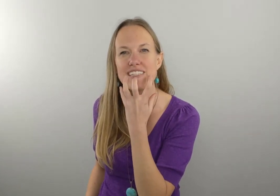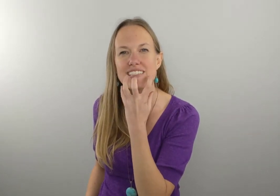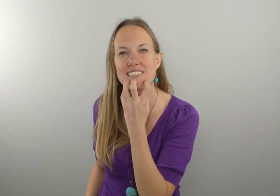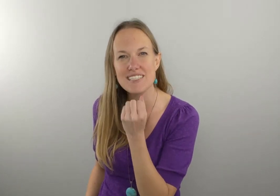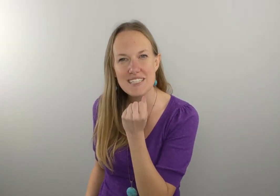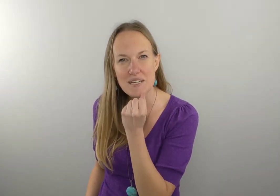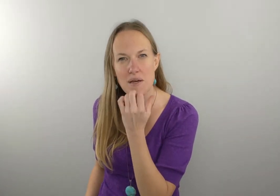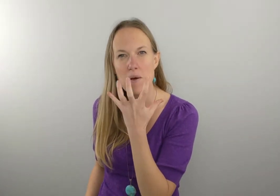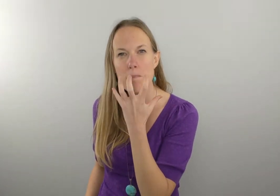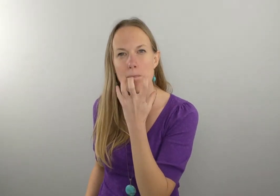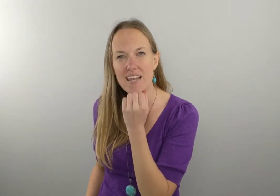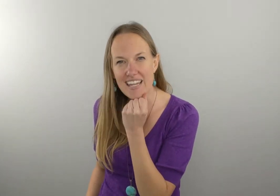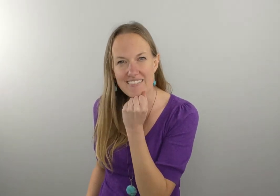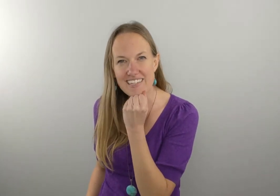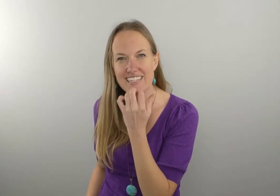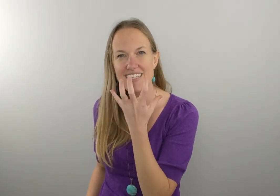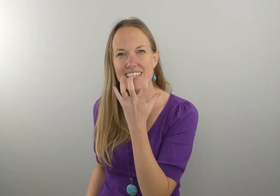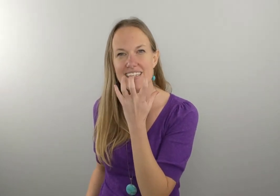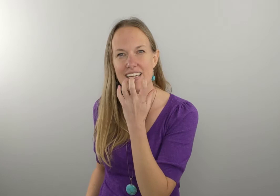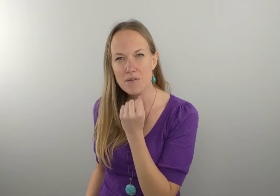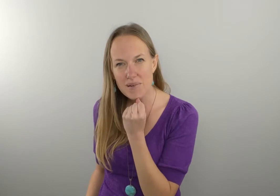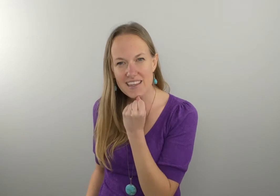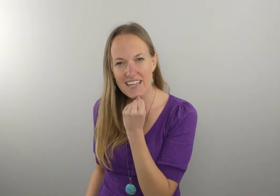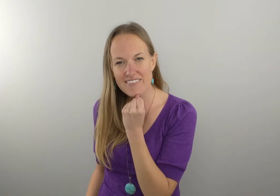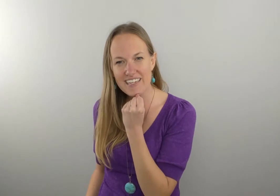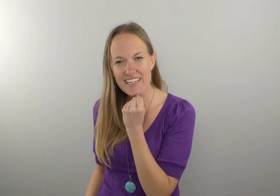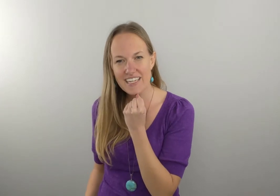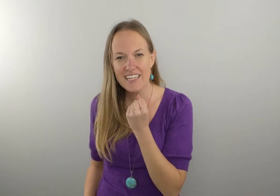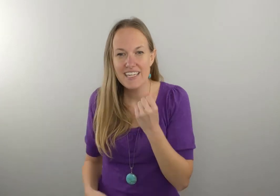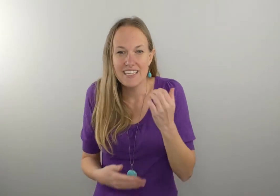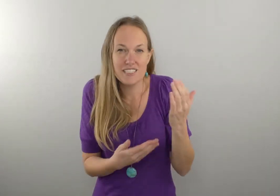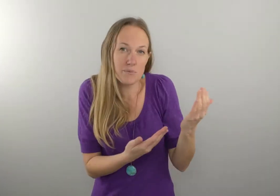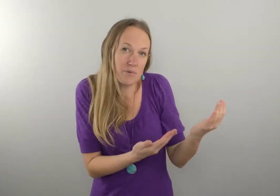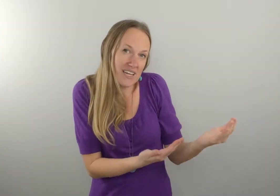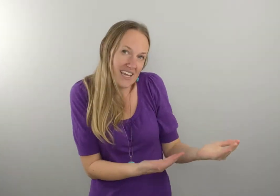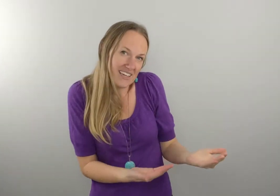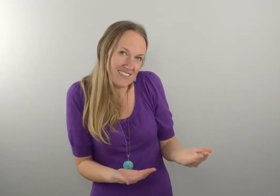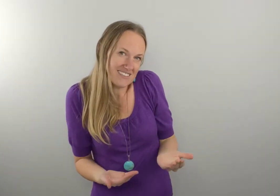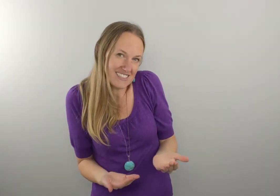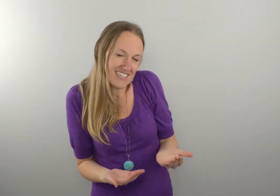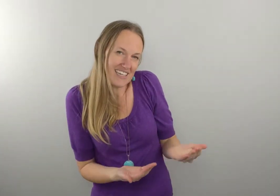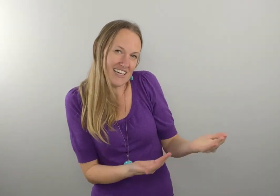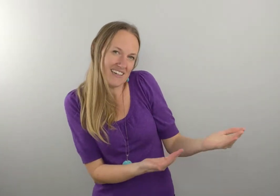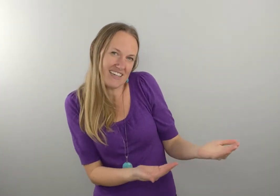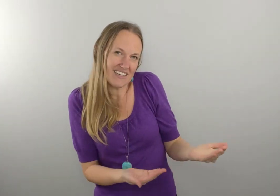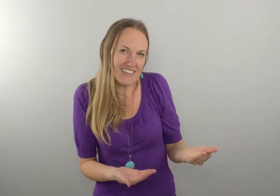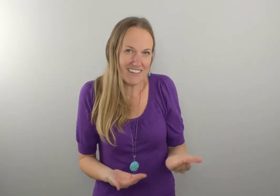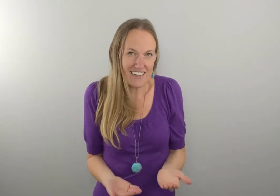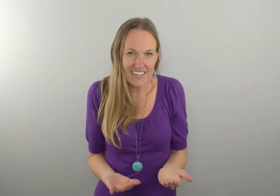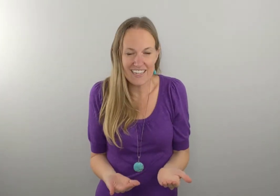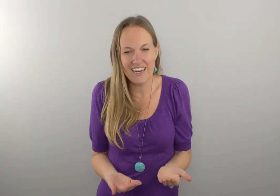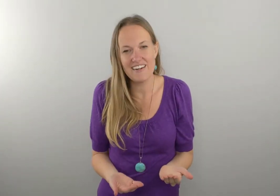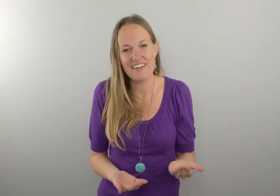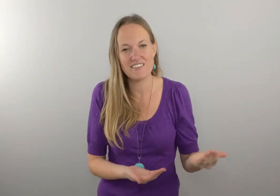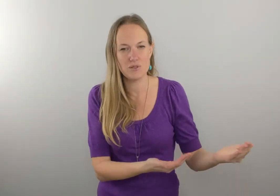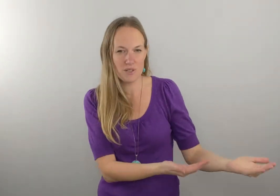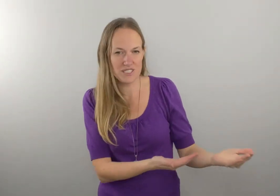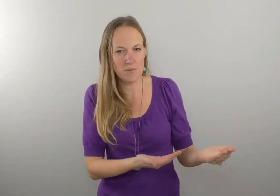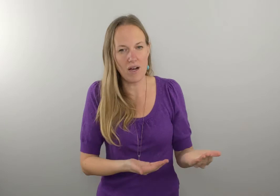fist. Beloved, okay, beloved is bringing, so just like carrying, you're kind of carrying towards your